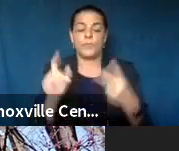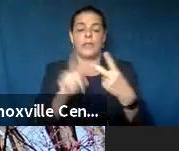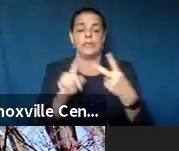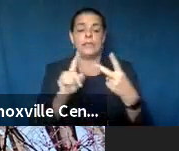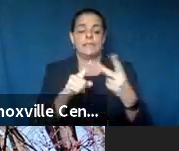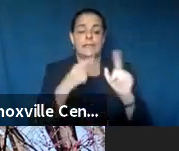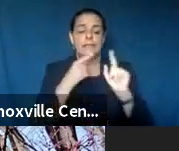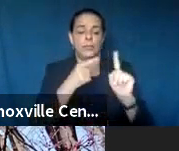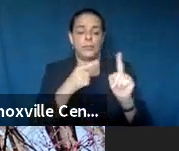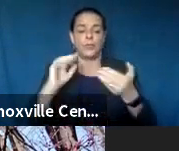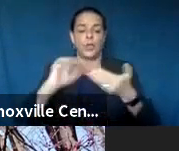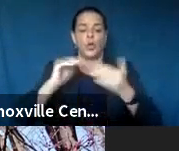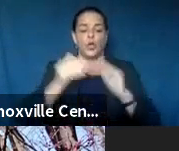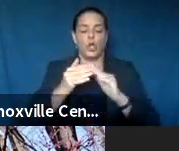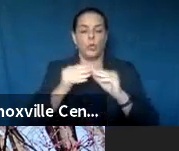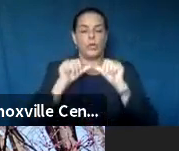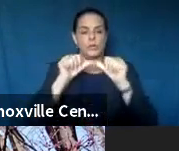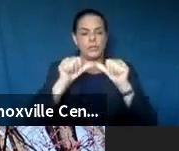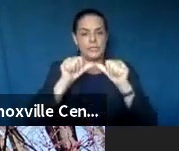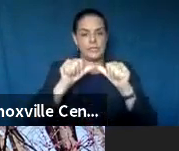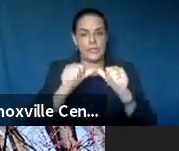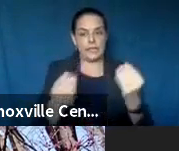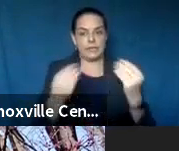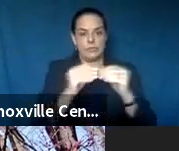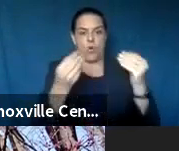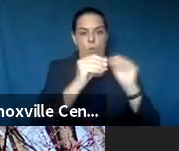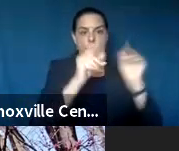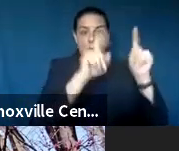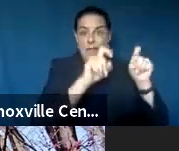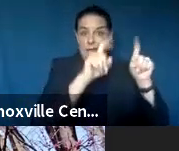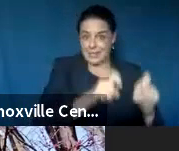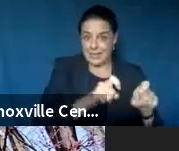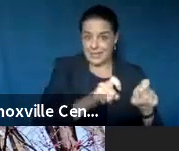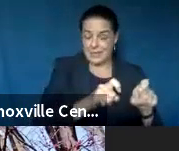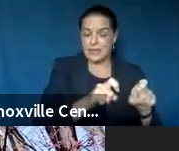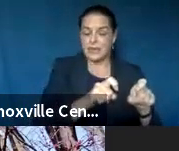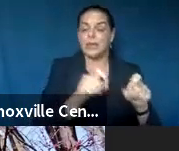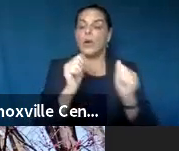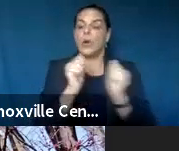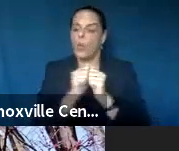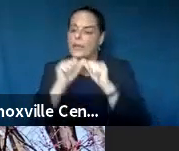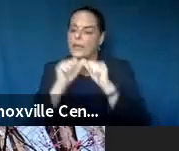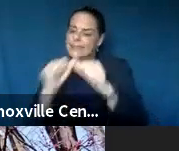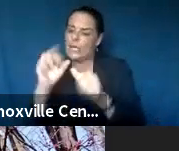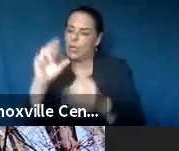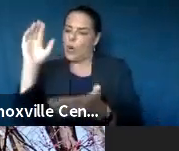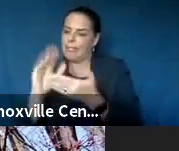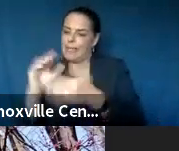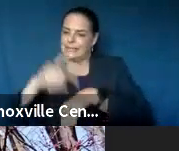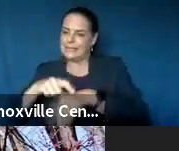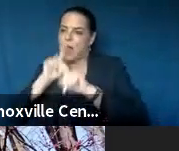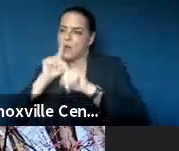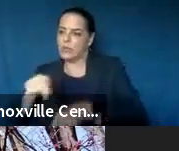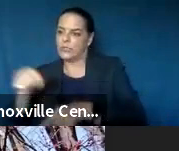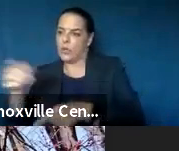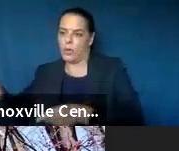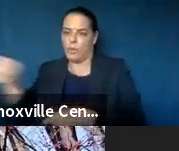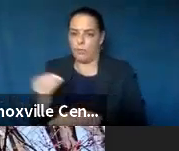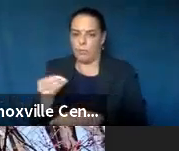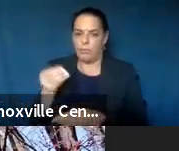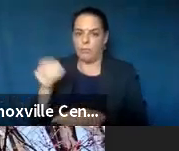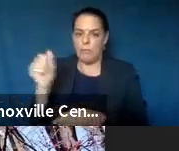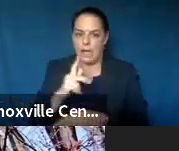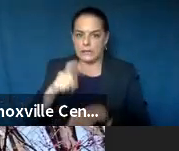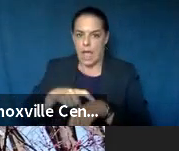benchmark, community-wide sustained and increased diagnostic testing with consistent or decreased test result reporting turnaround